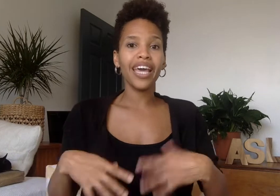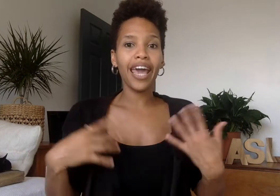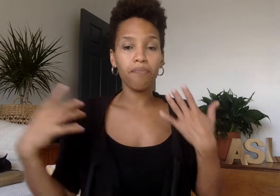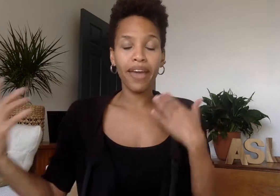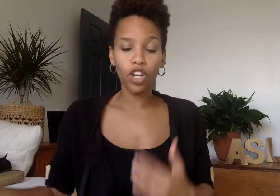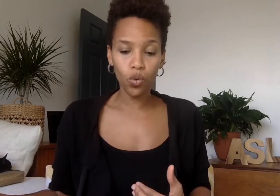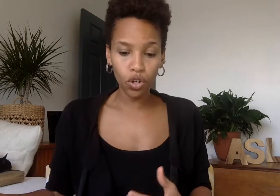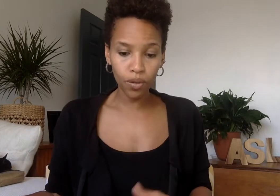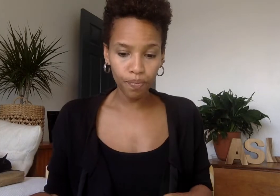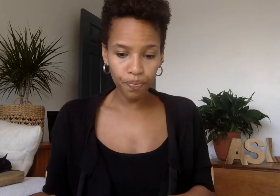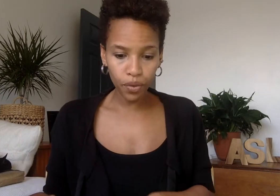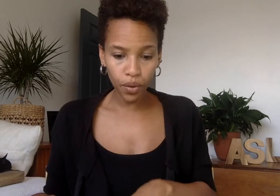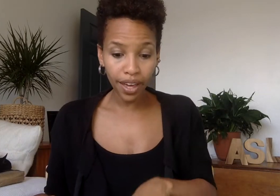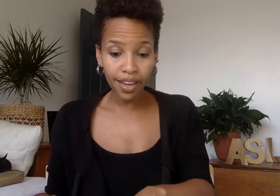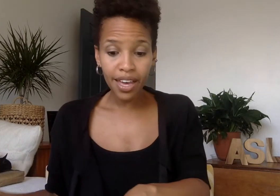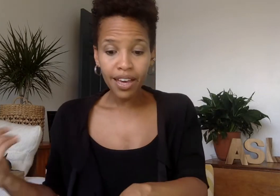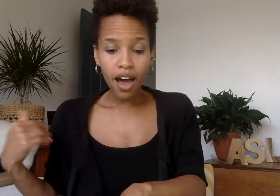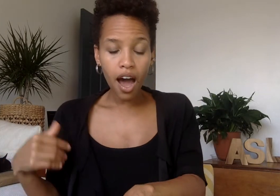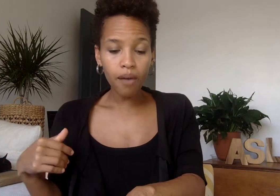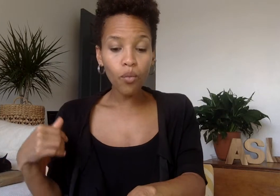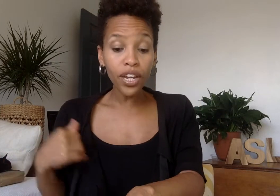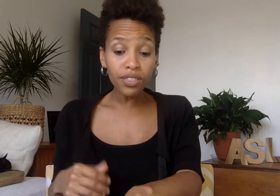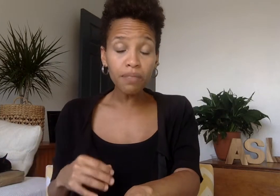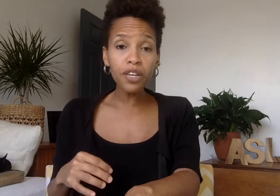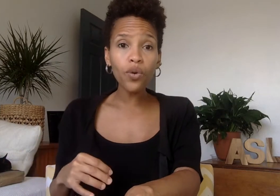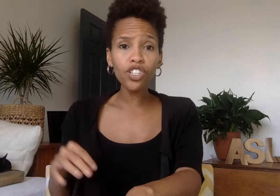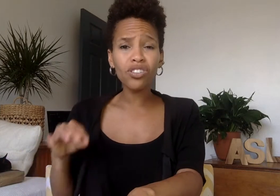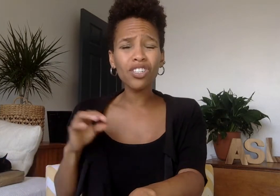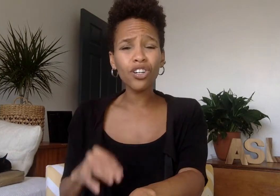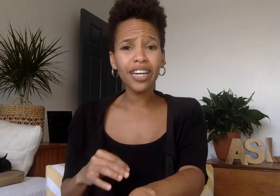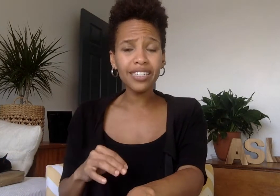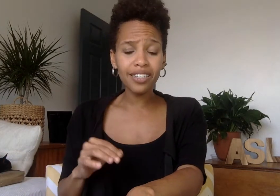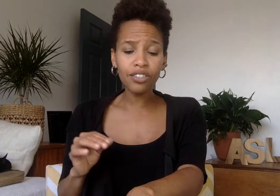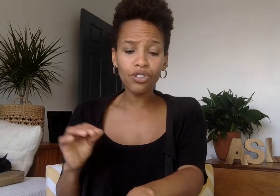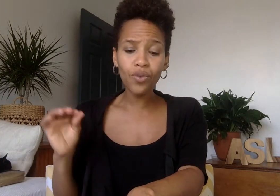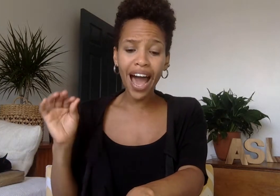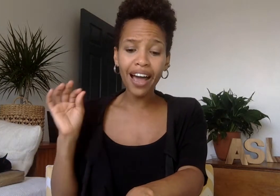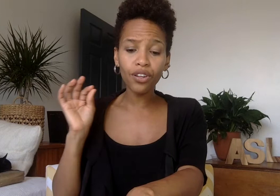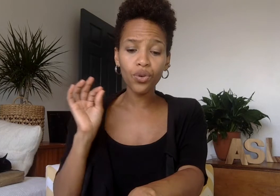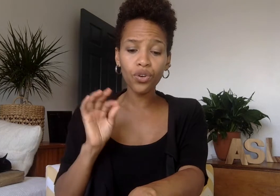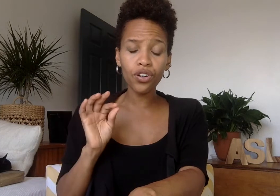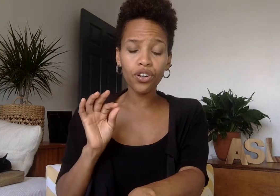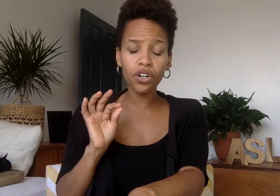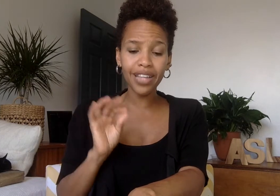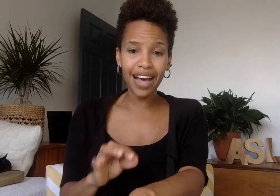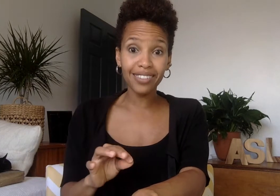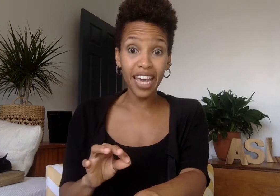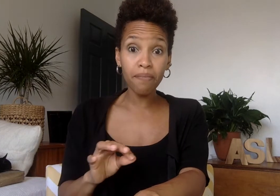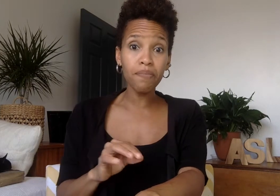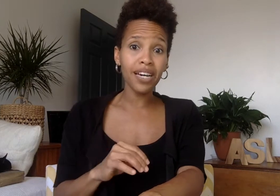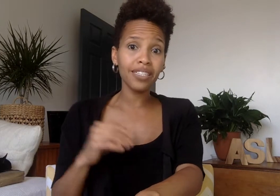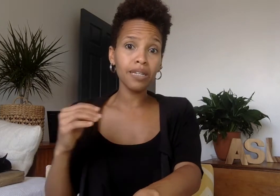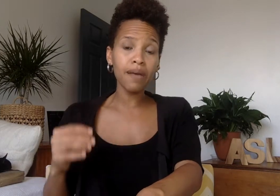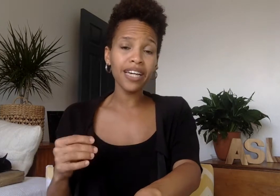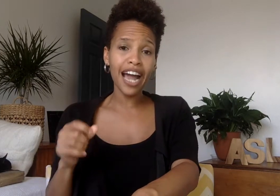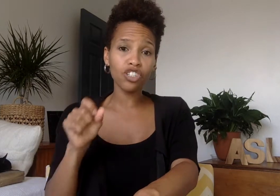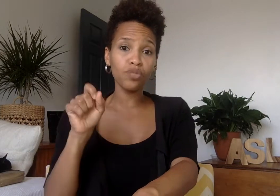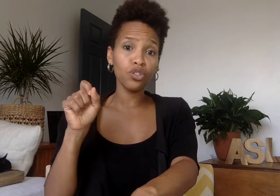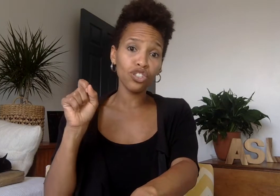a manual. Okay. When you submit questions, it's a good idea to add your last name, because sometimes I actually will just